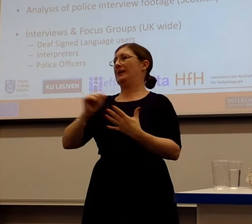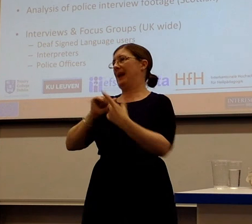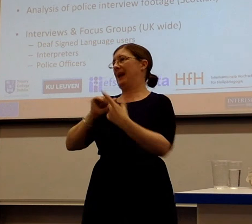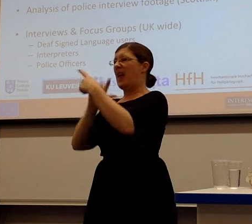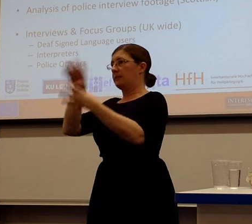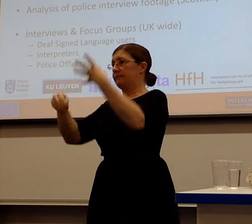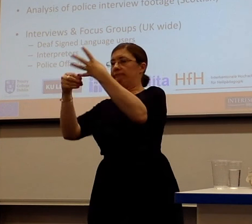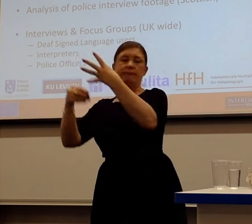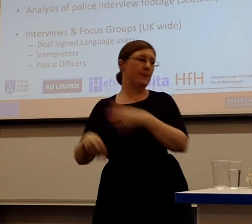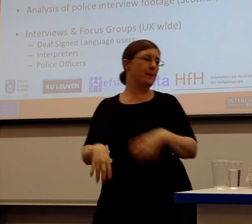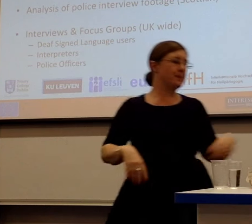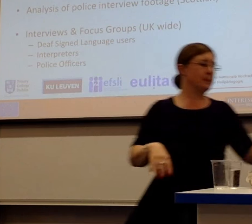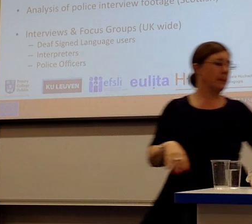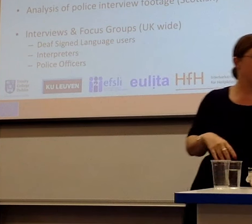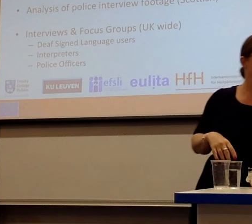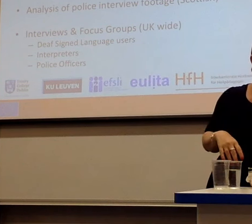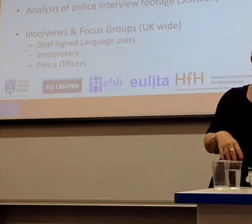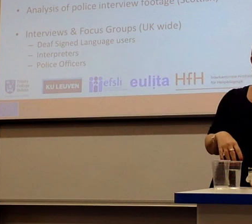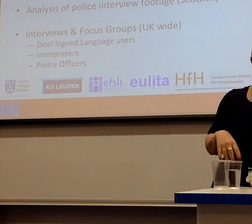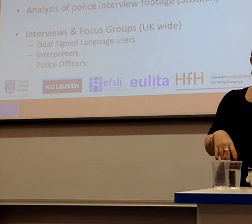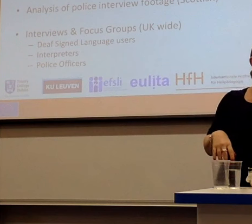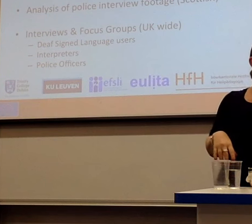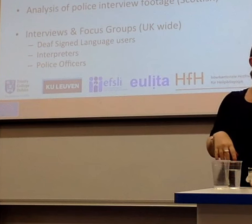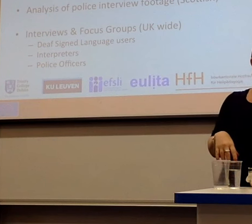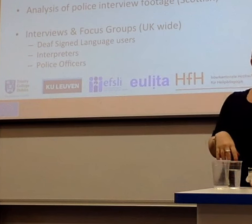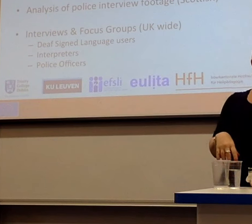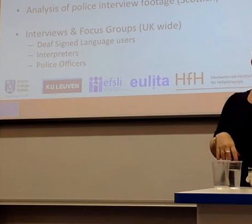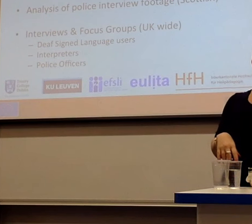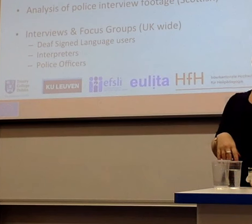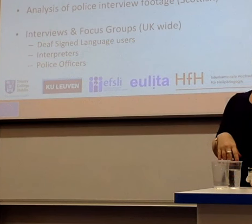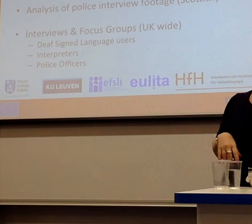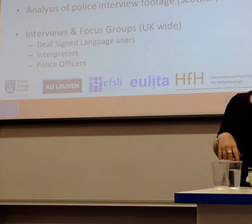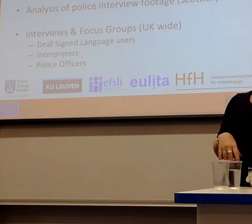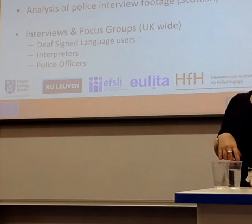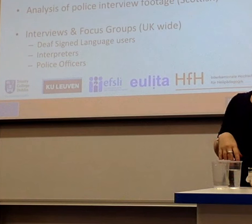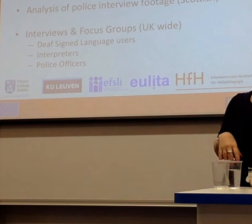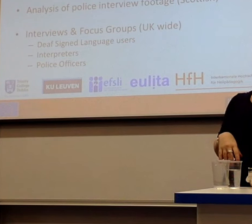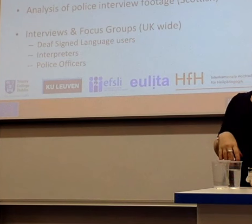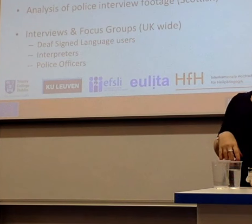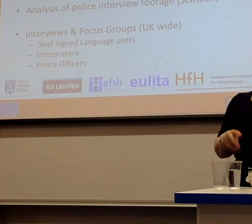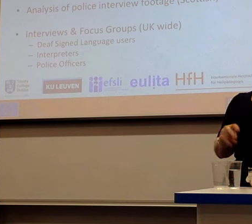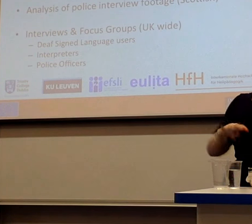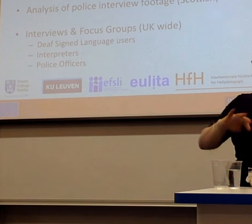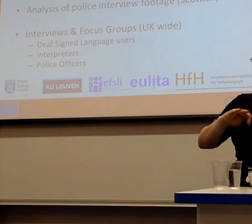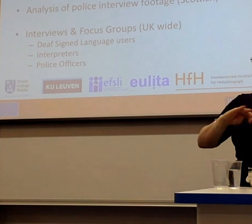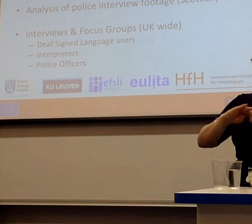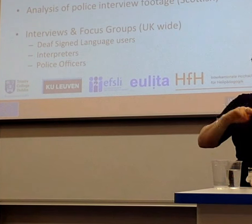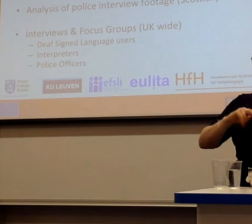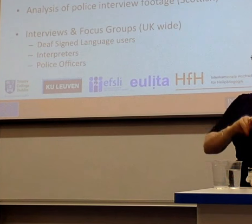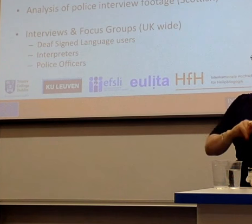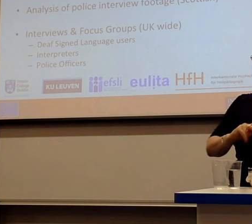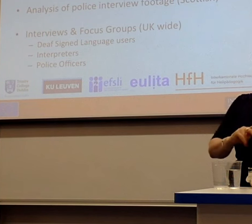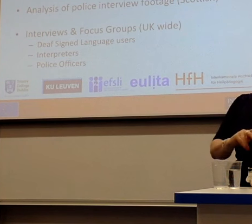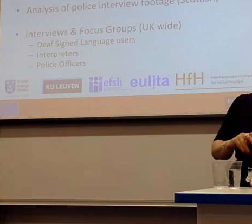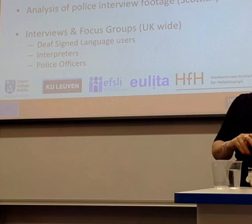a couple of really important things came up from the focus groups. And we have the analysis of the police interview footage that I'll talk to you more about.